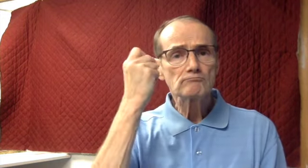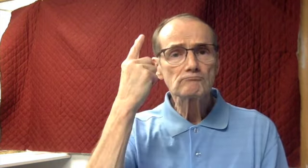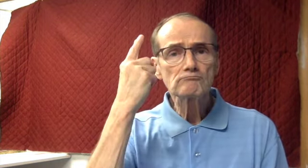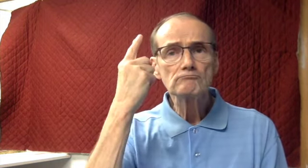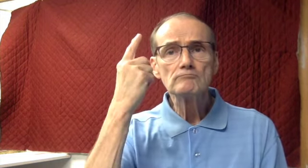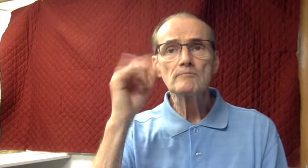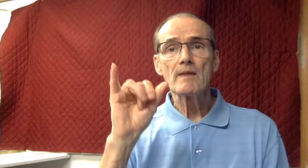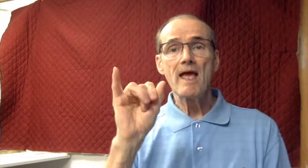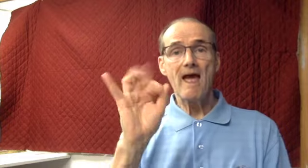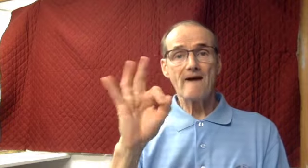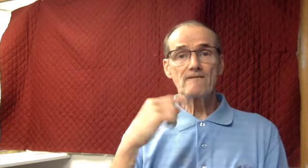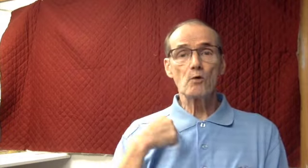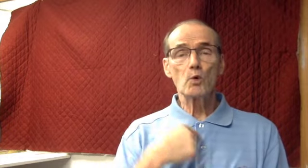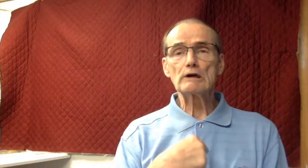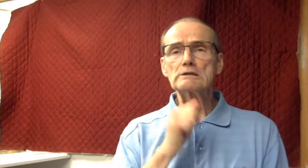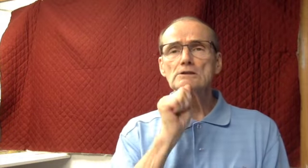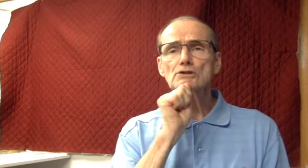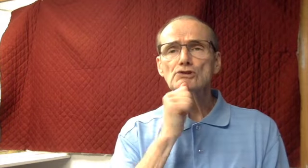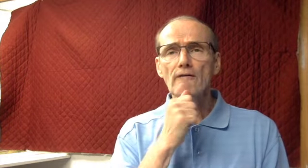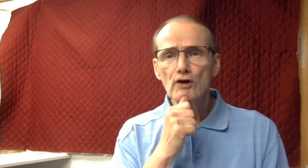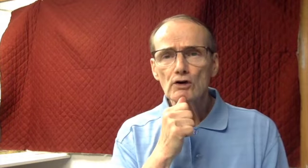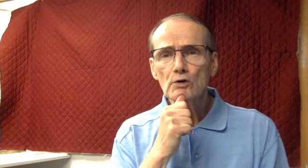if only we suffer with him,